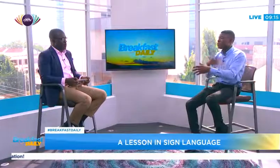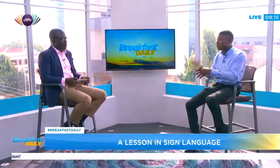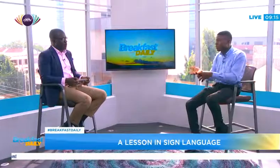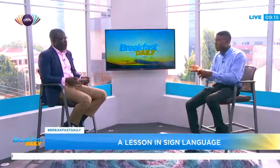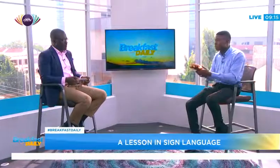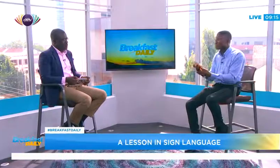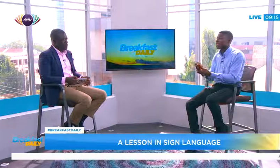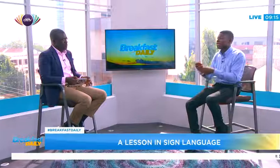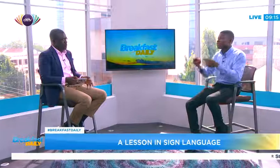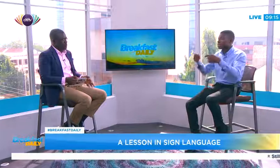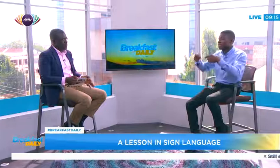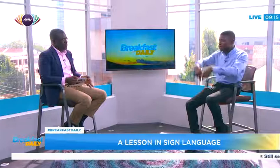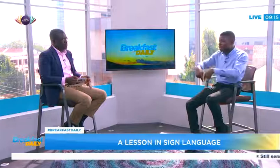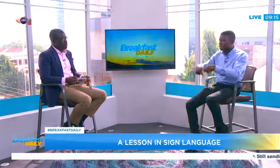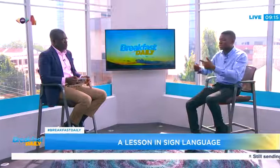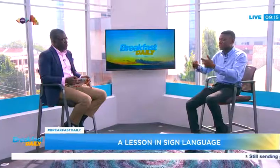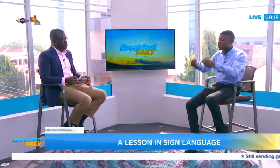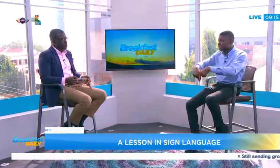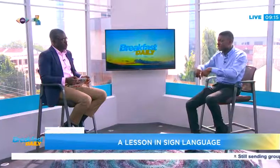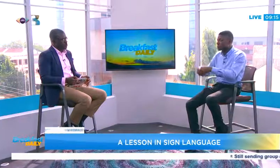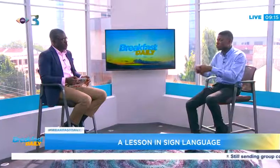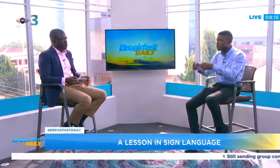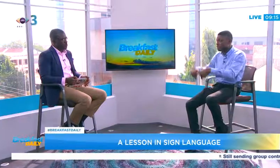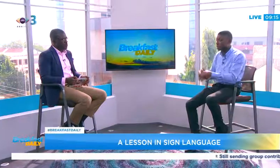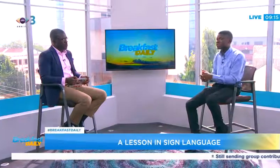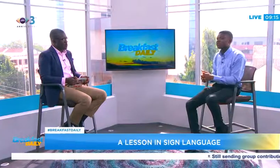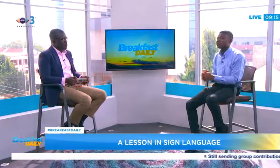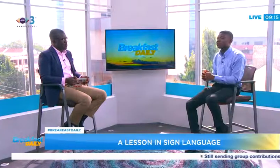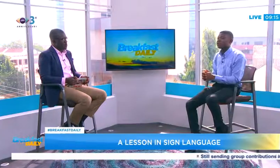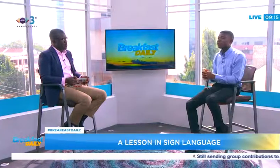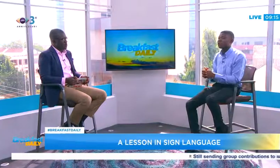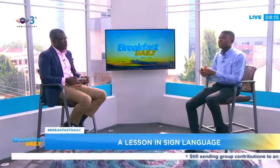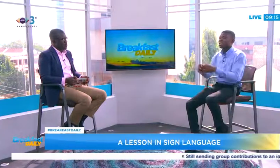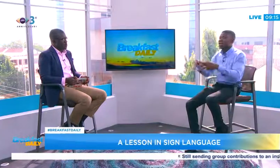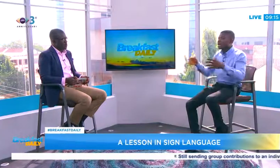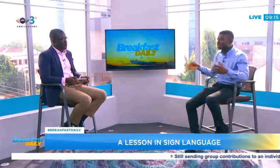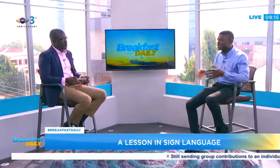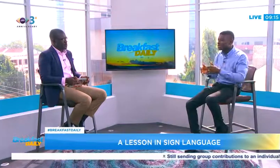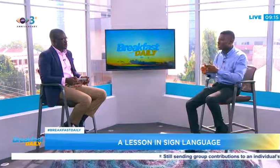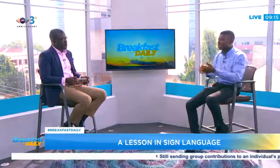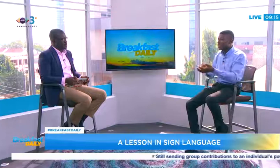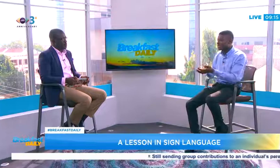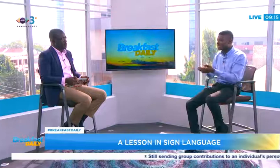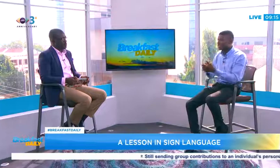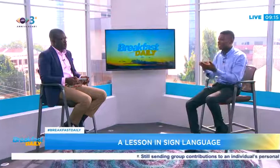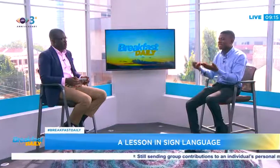before birth. And then the peri is birth, during birth. So the activities of the nurses and then